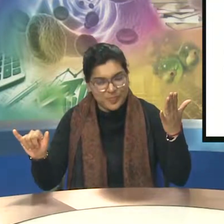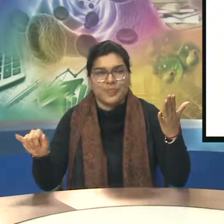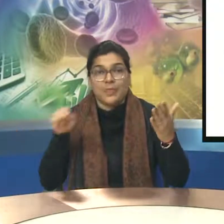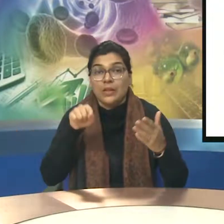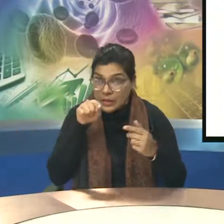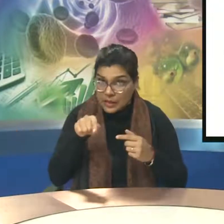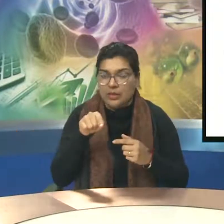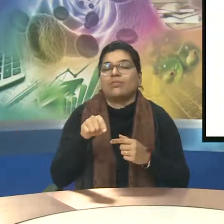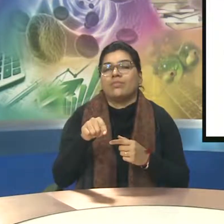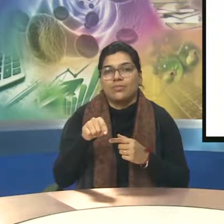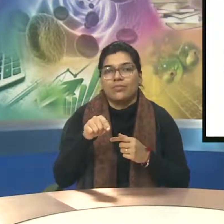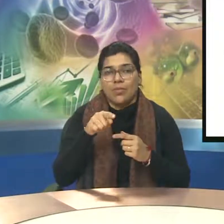another place.